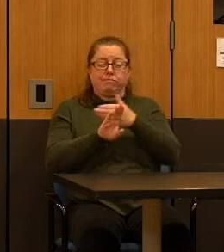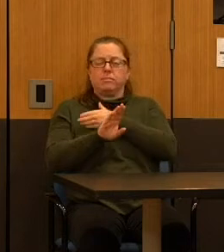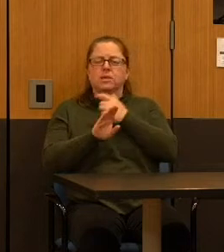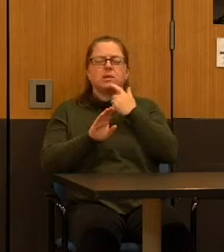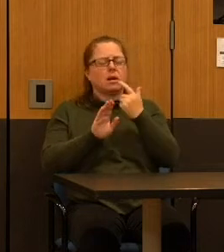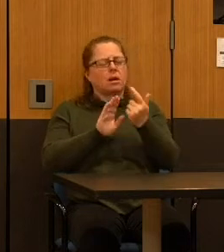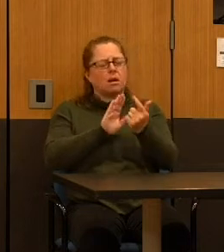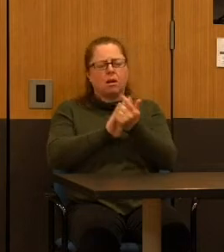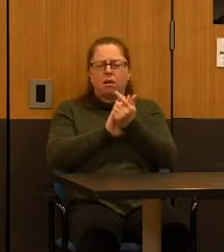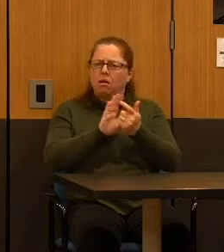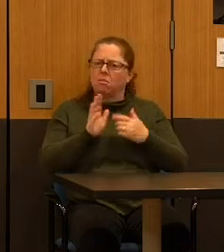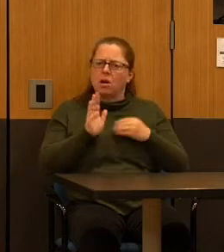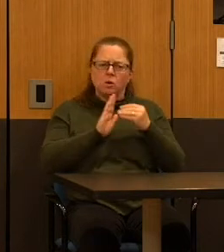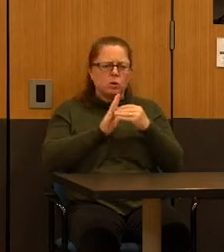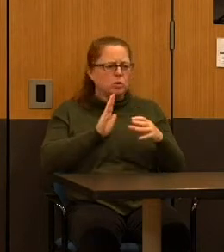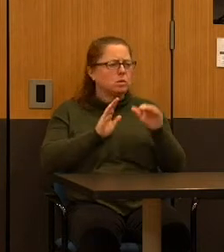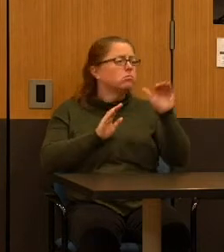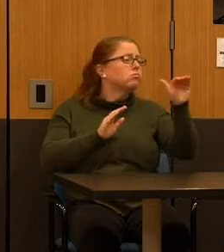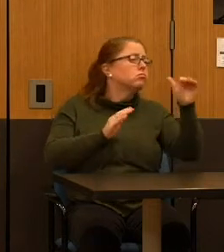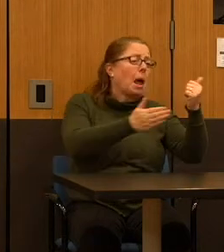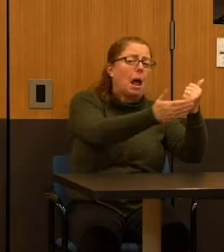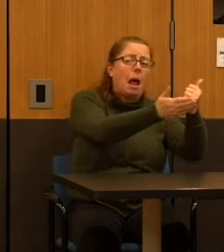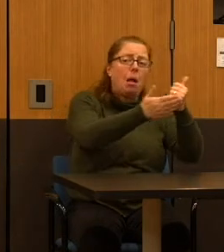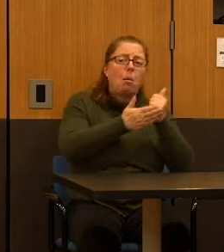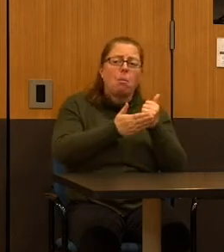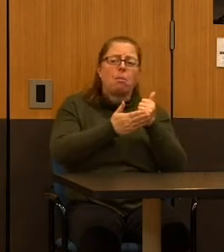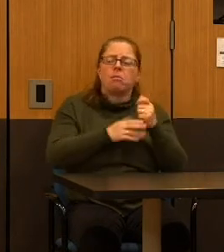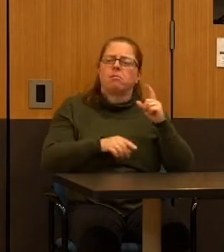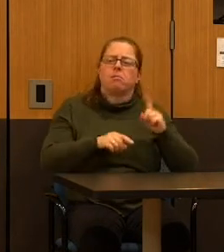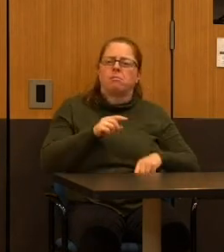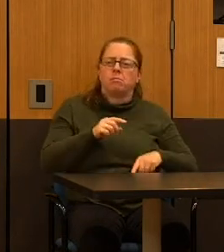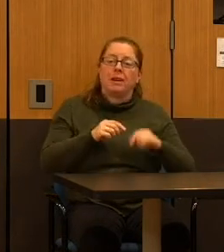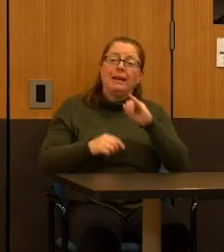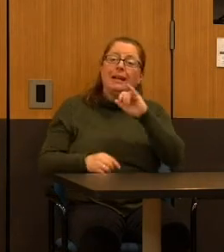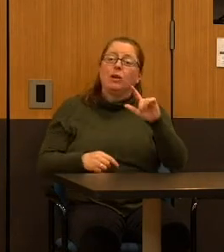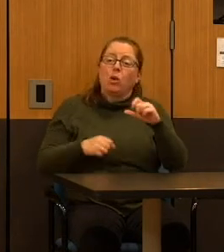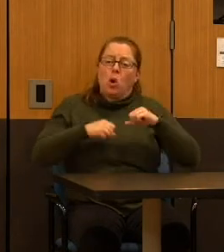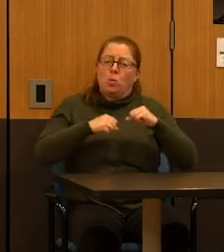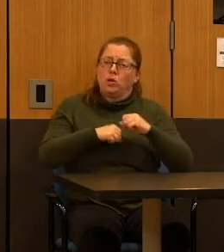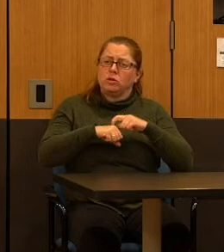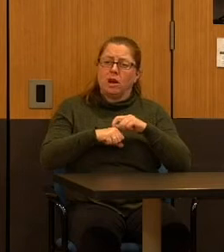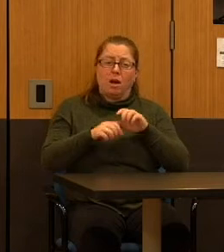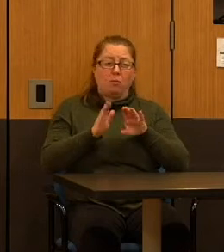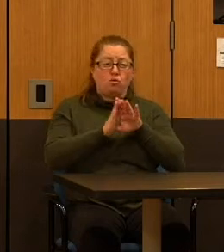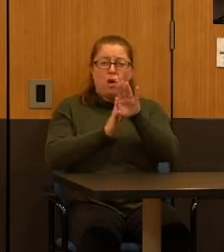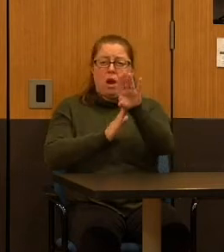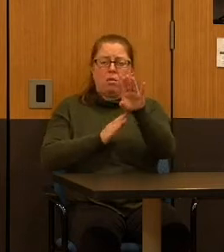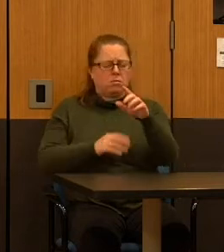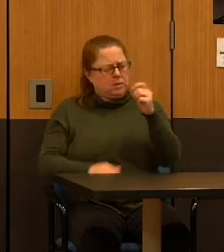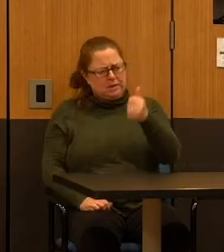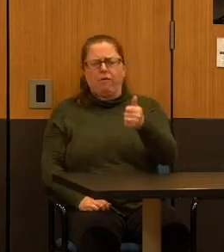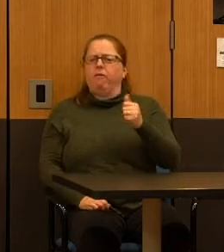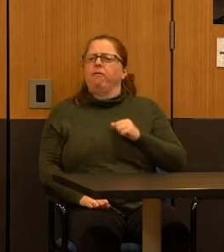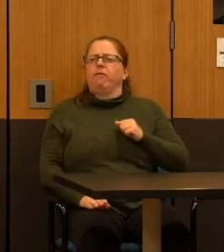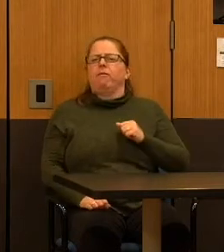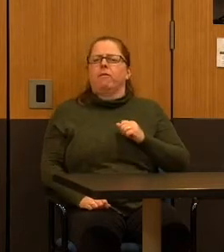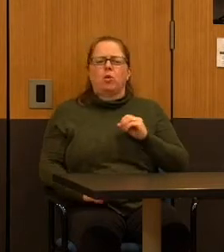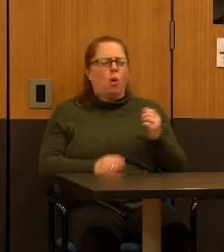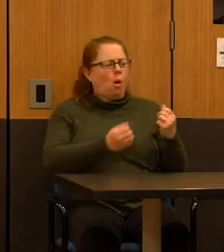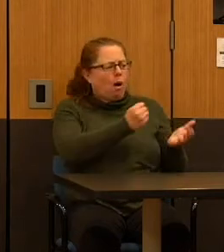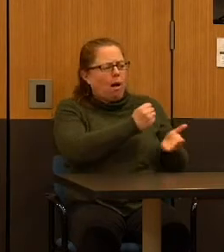prohibited his students from ever getting help like in Illinois winters going up very steep ramps. So there's a real sense of kind of a bare